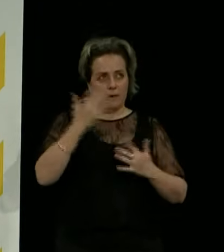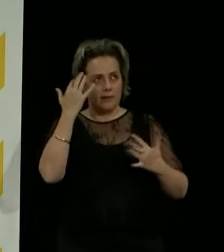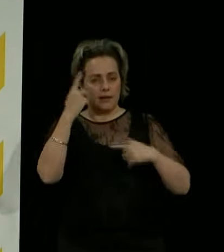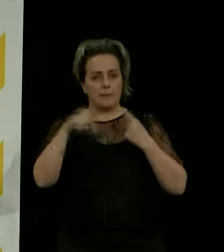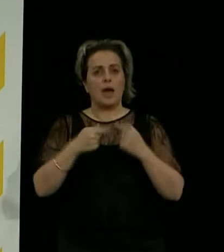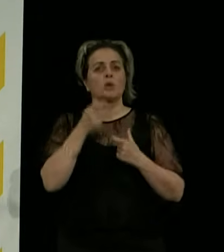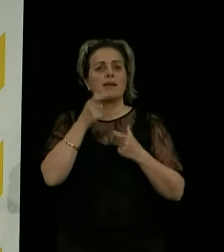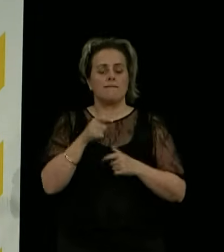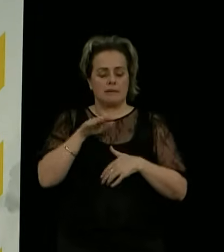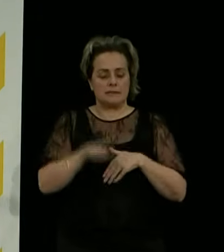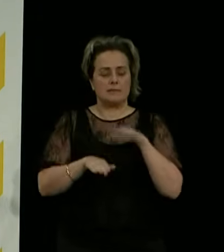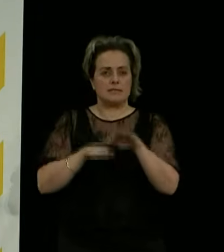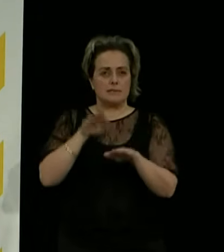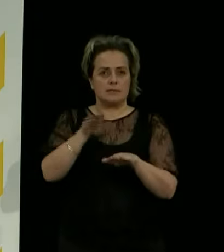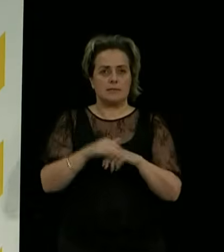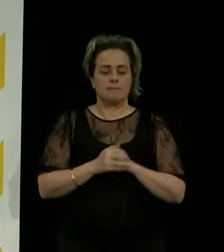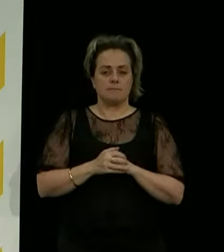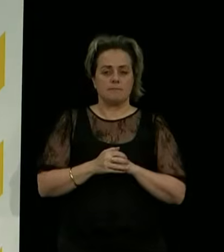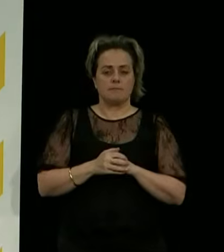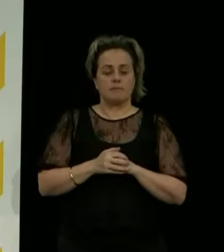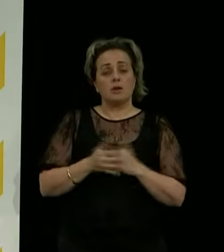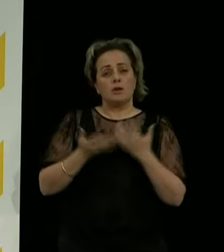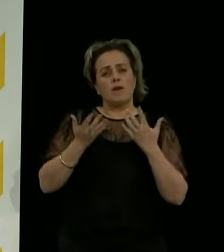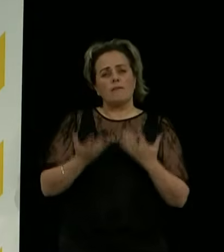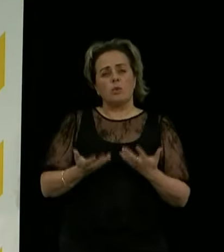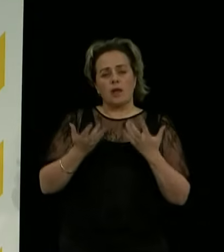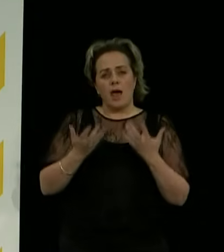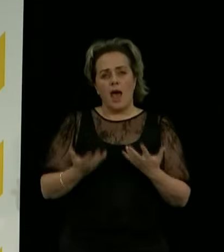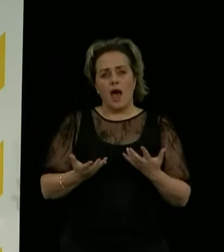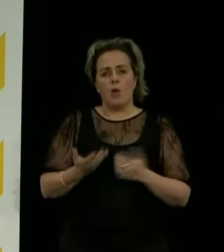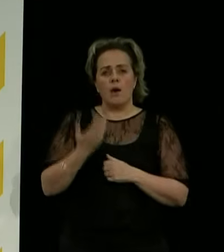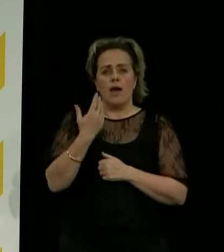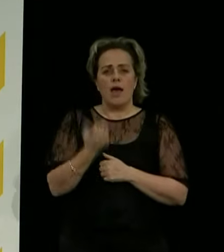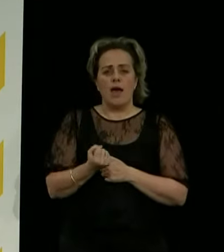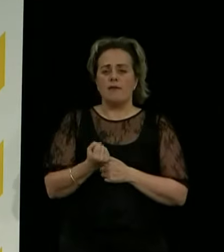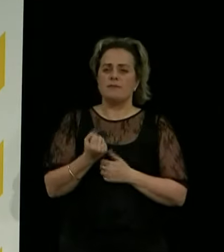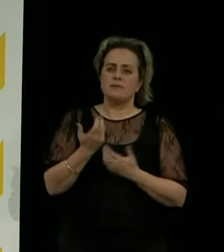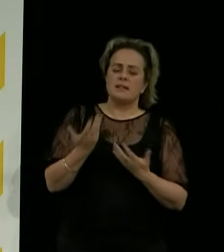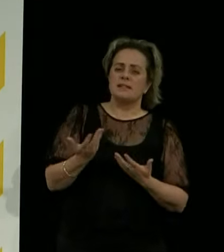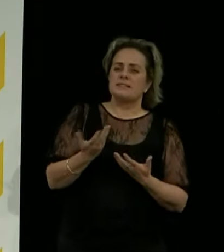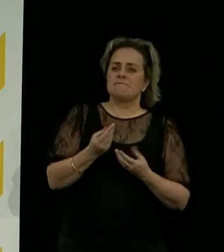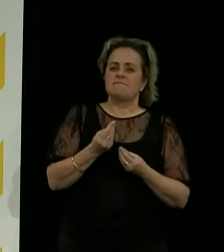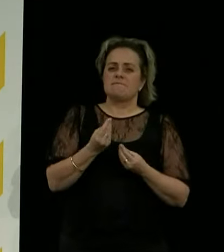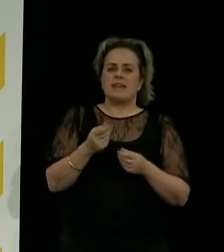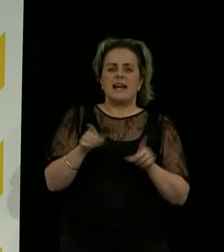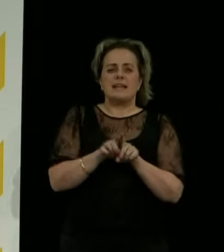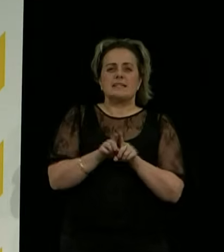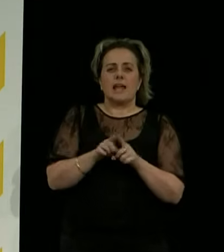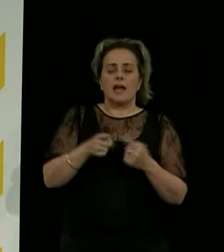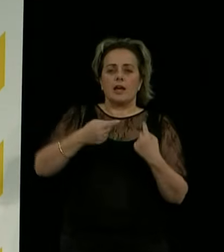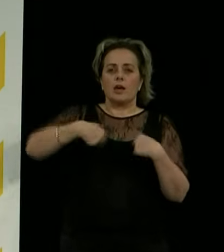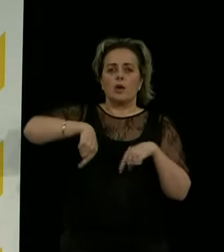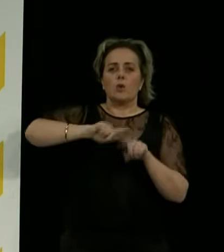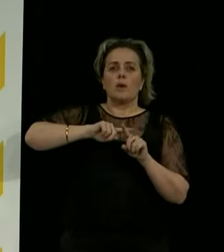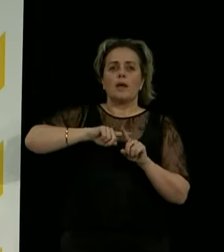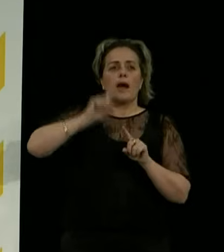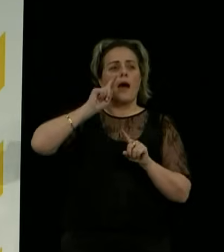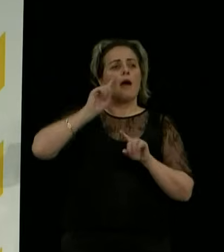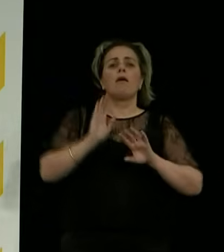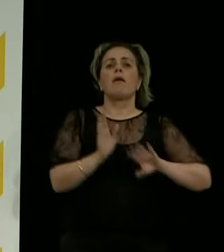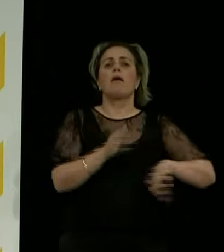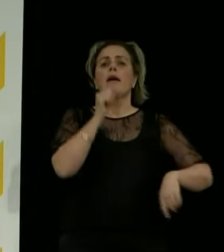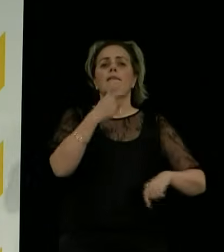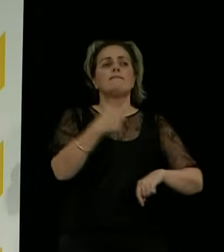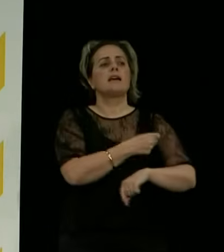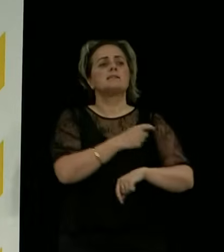methodically. In the meantime, there's this suggestion here that we are somehow looking past those who have not yet been